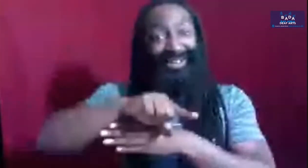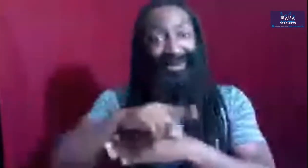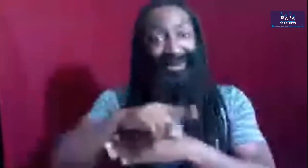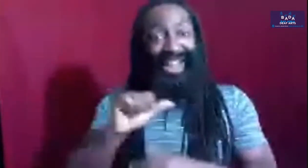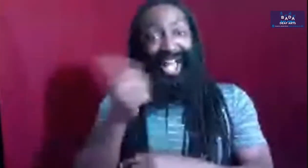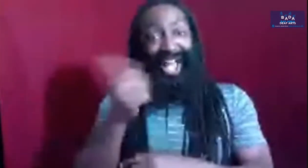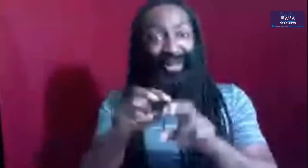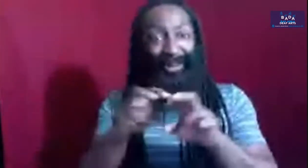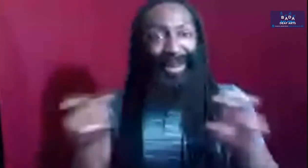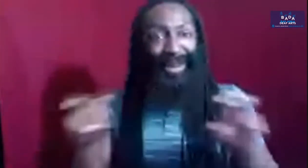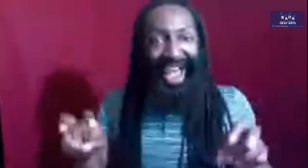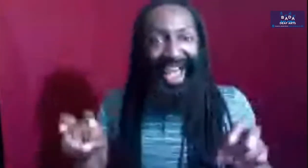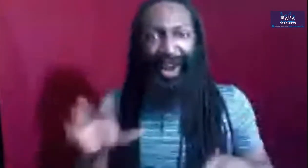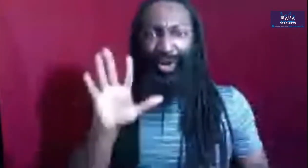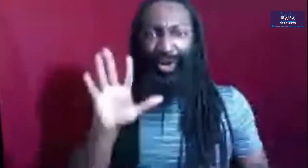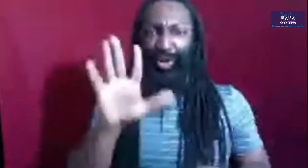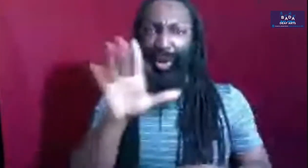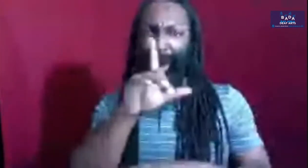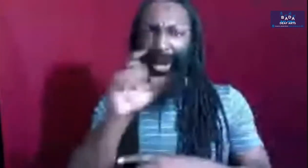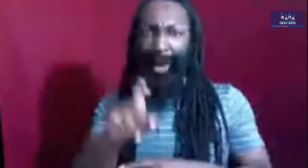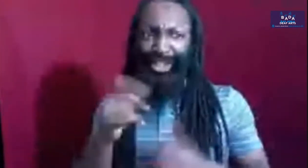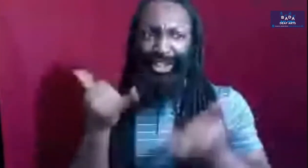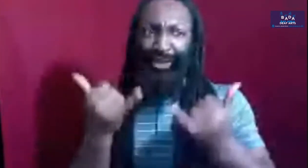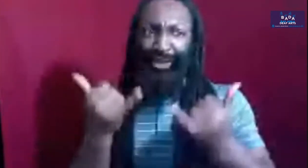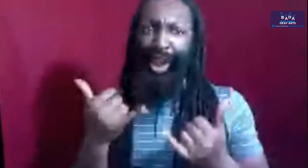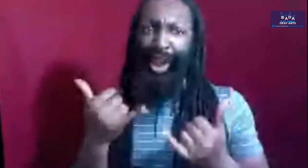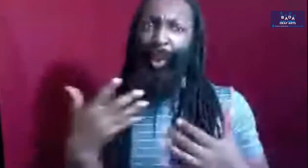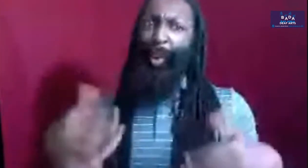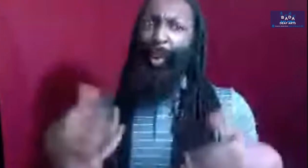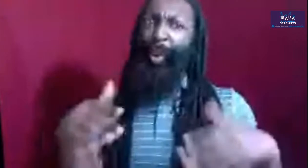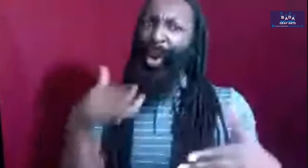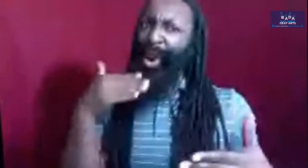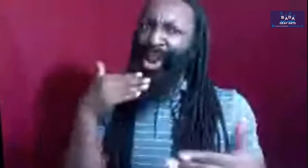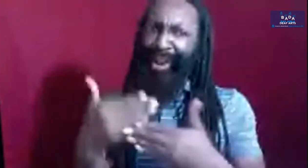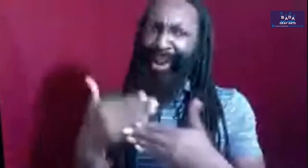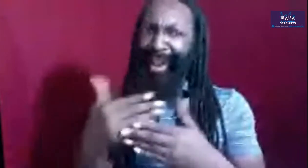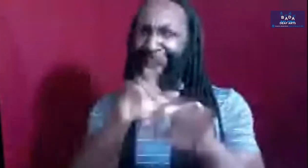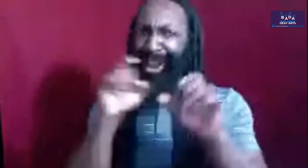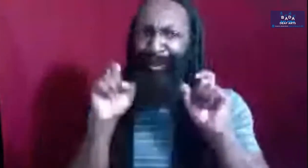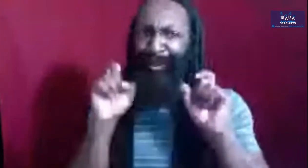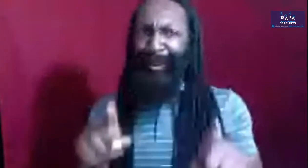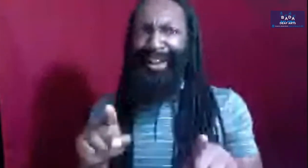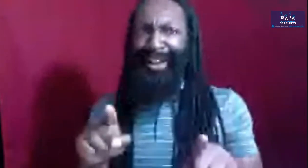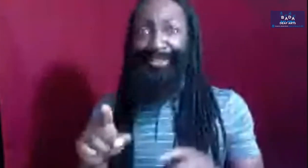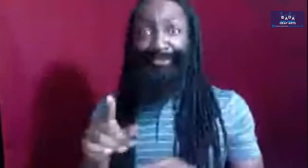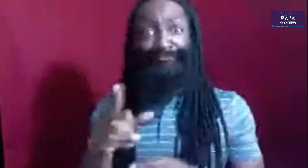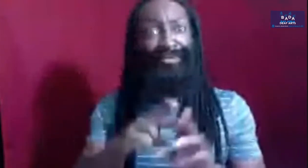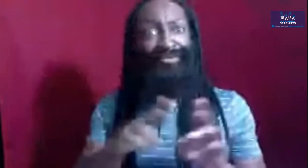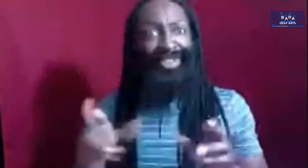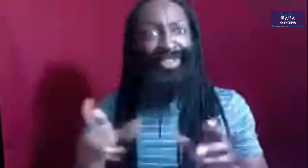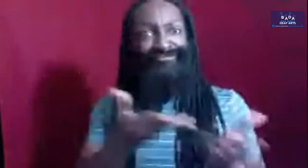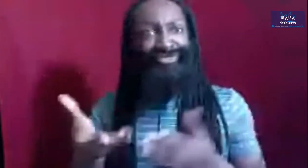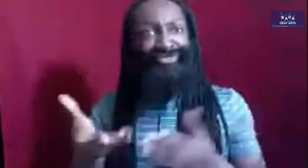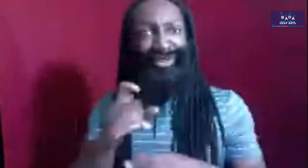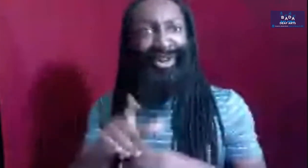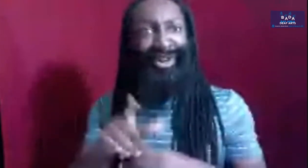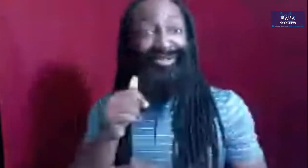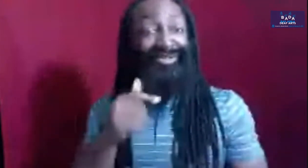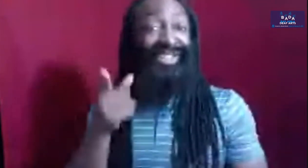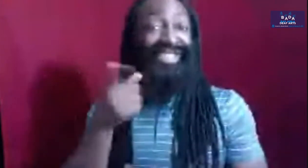Tell everyone to come next week for the workshop and panel. Your questions today were